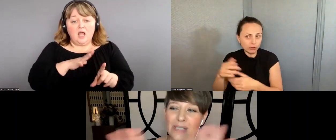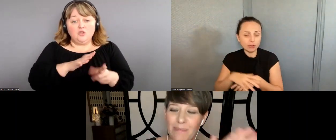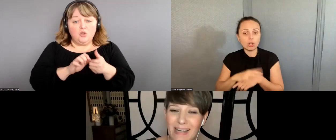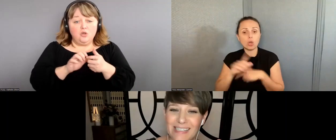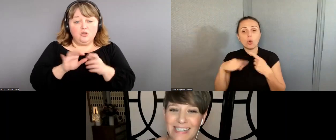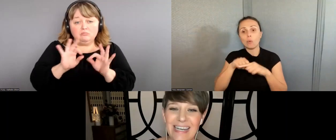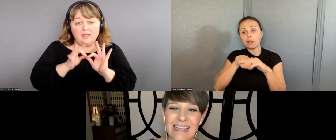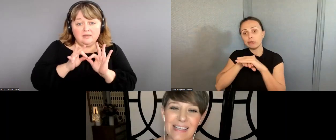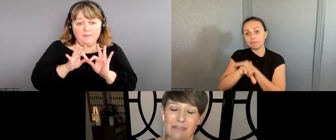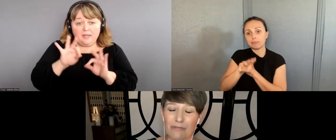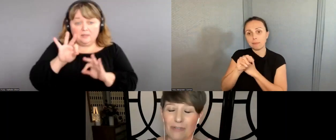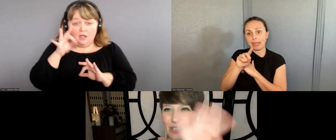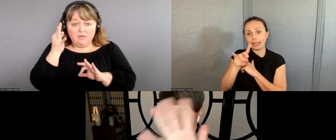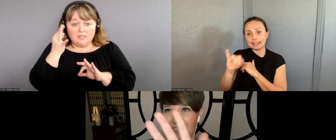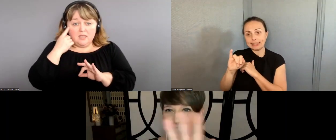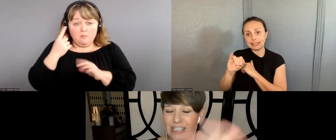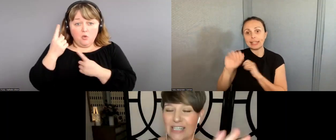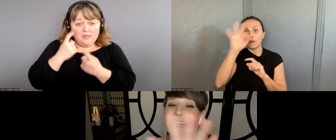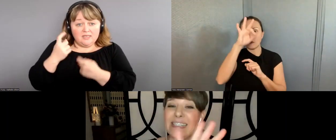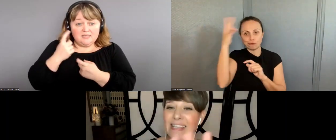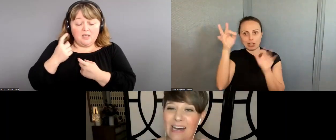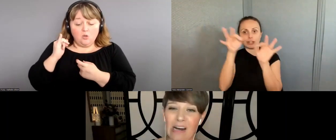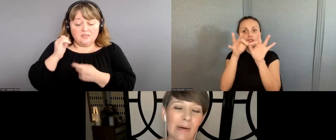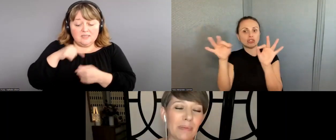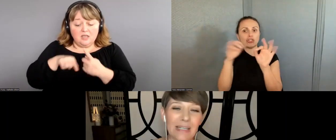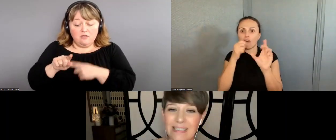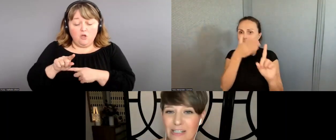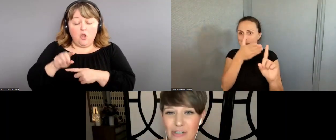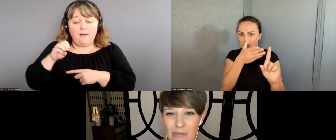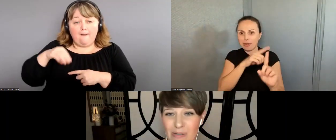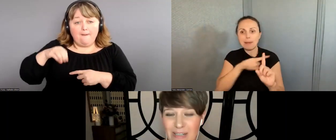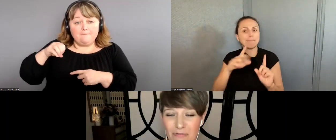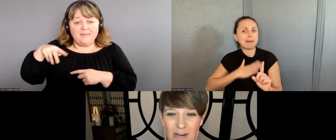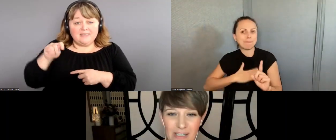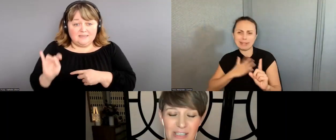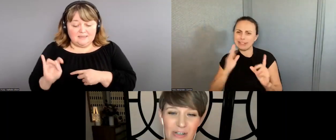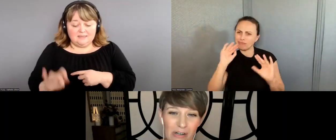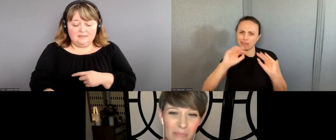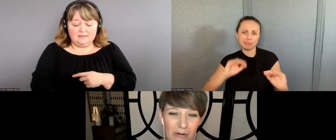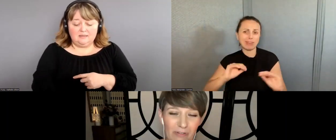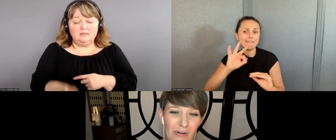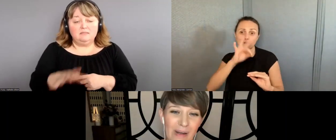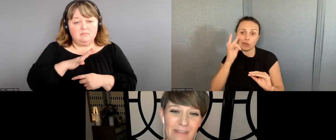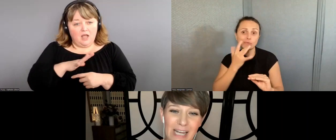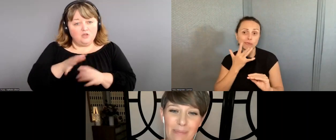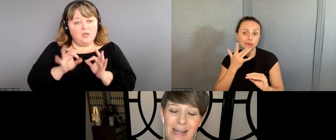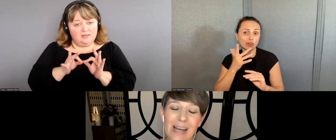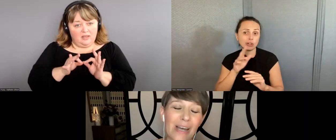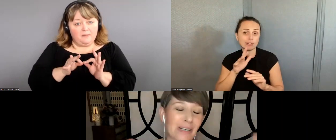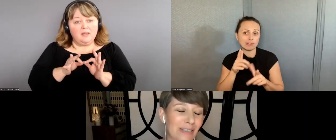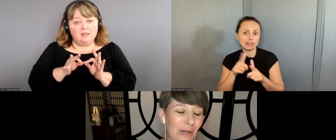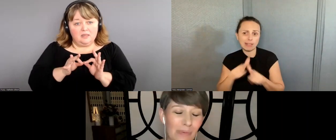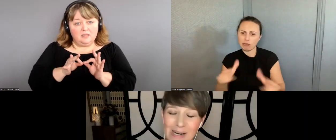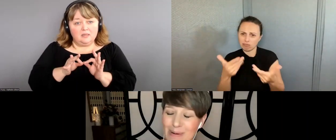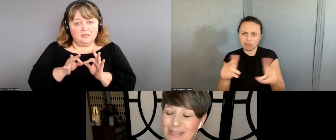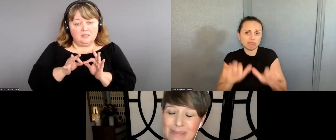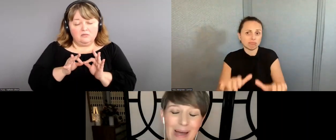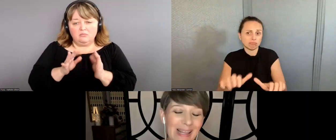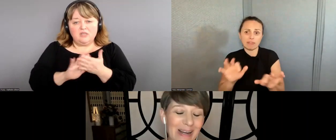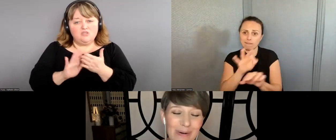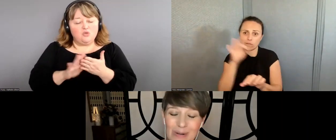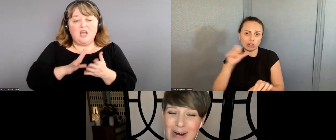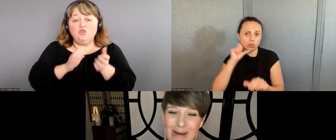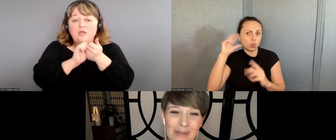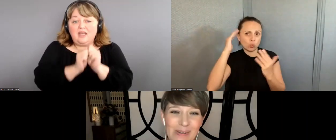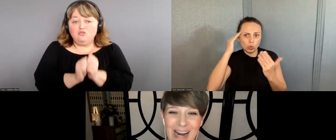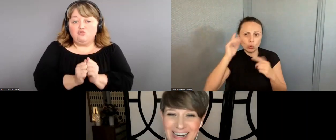you go to Menti, the French translation isn't there, but please contribute if French is your preferred way of typing. Don't worry about